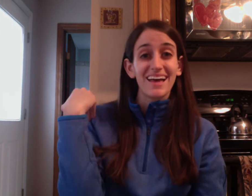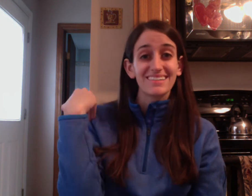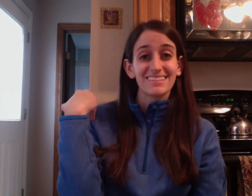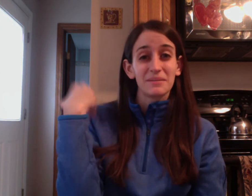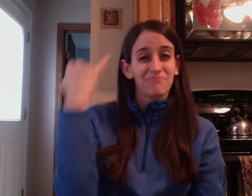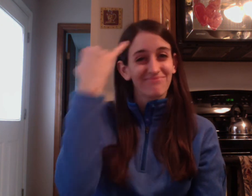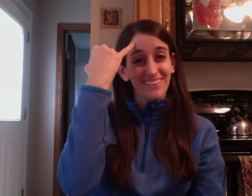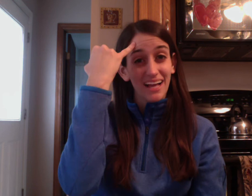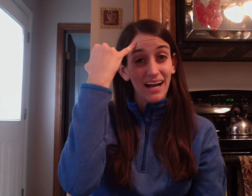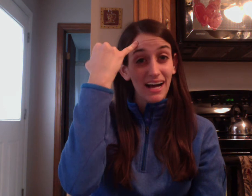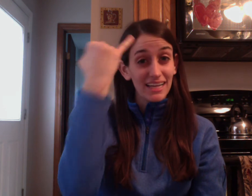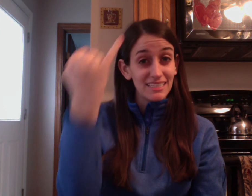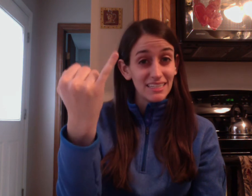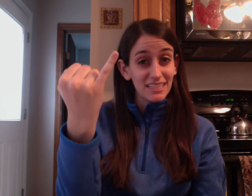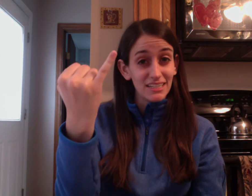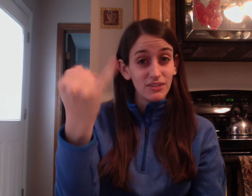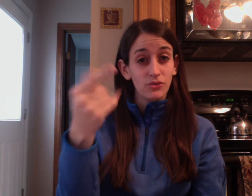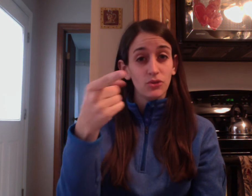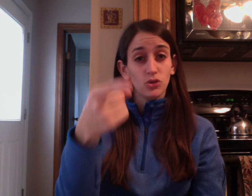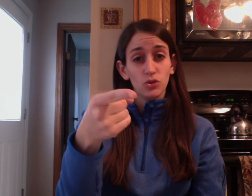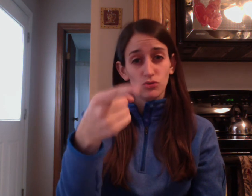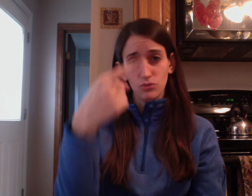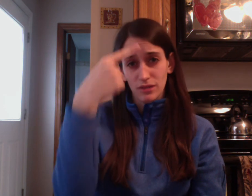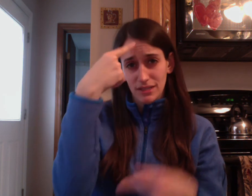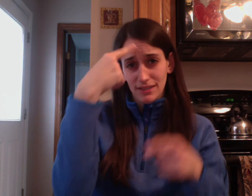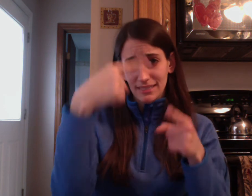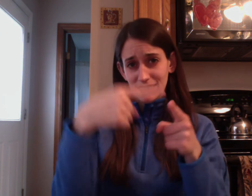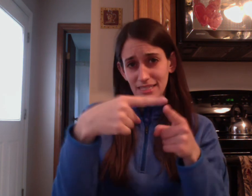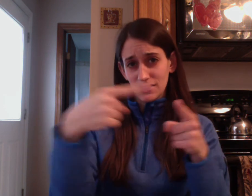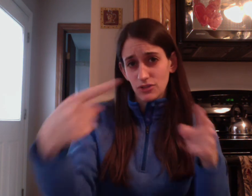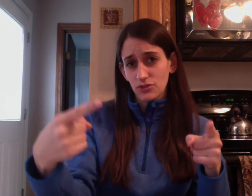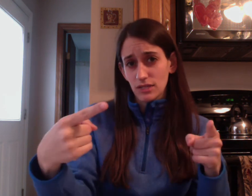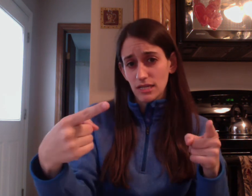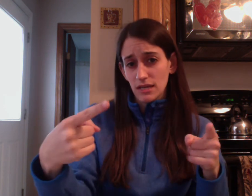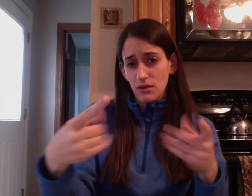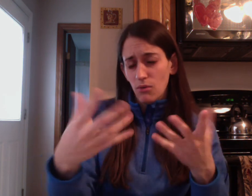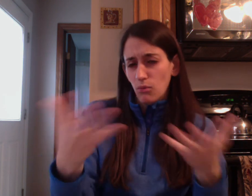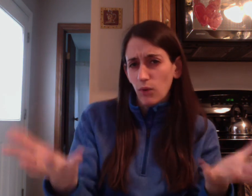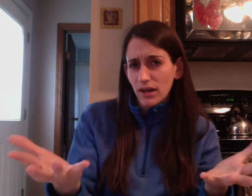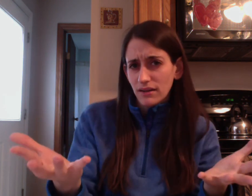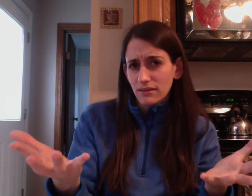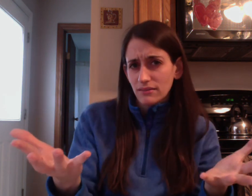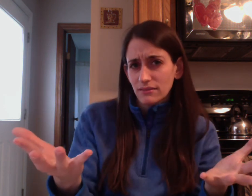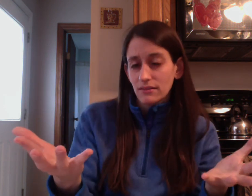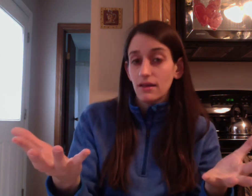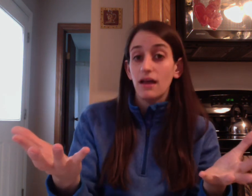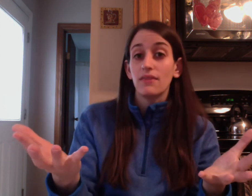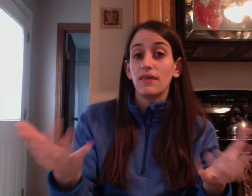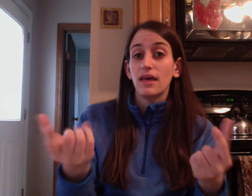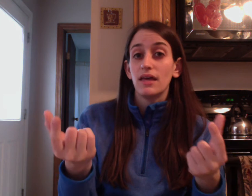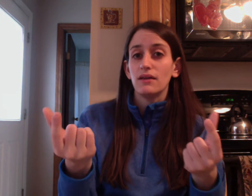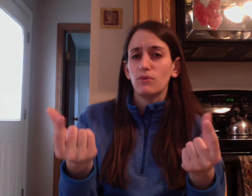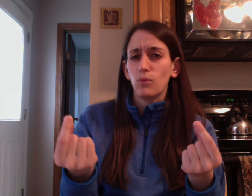past, idea, you disagree what, and then what